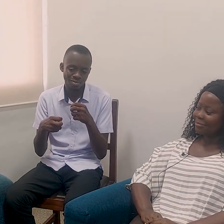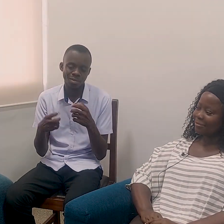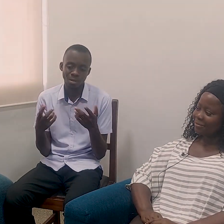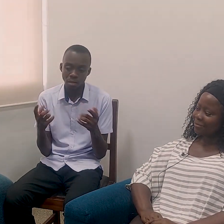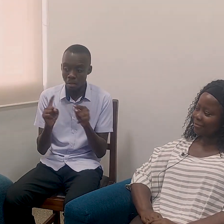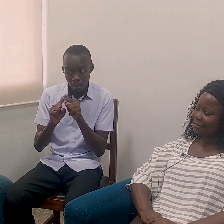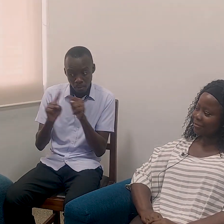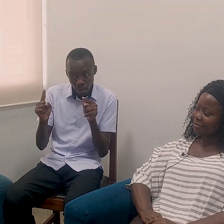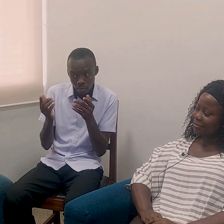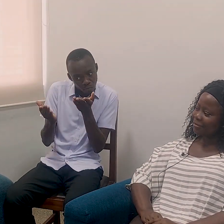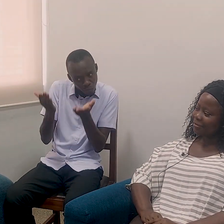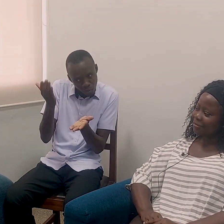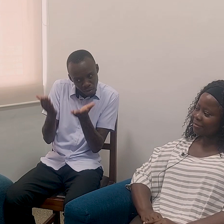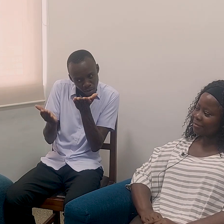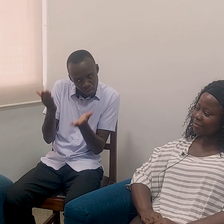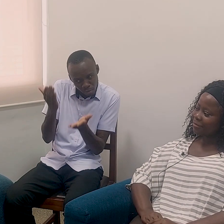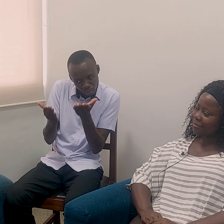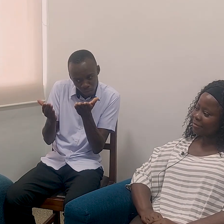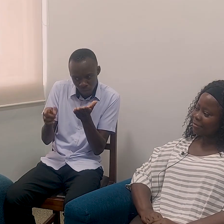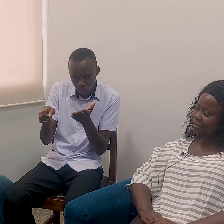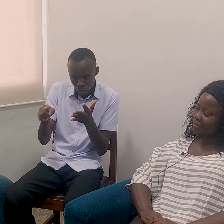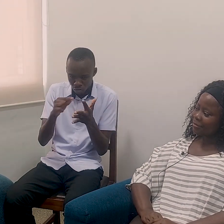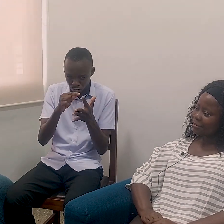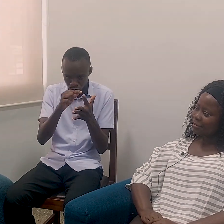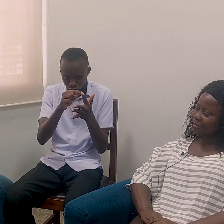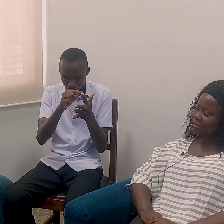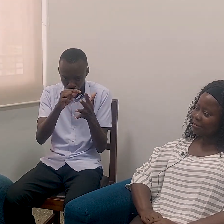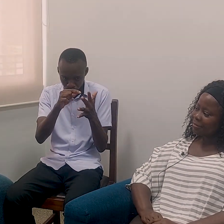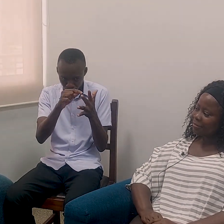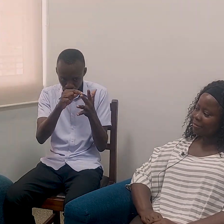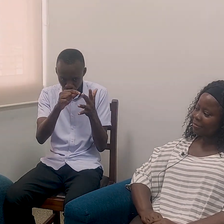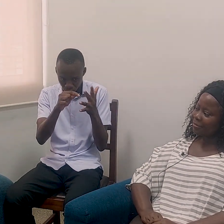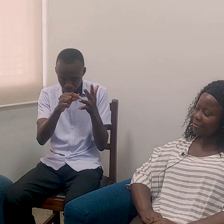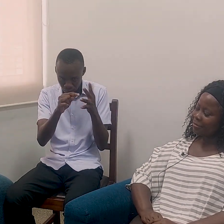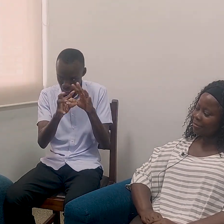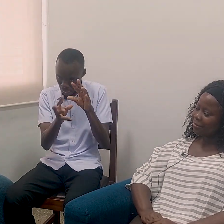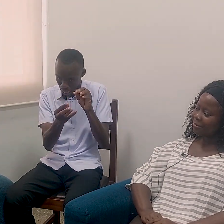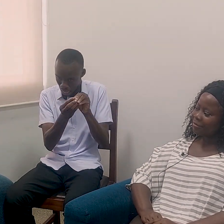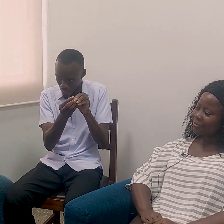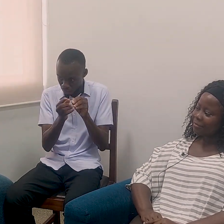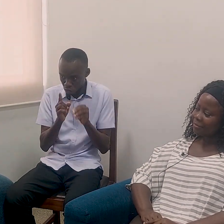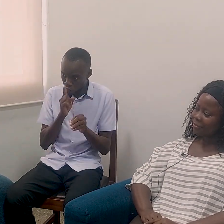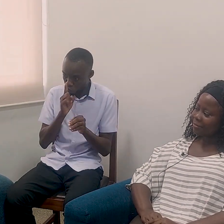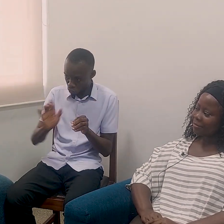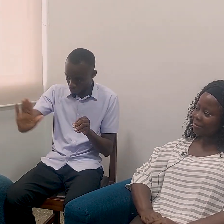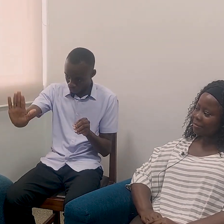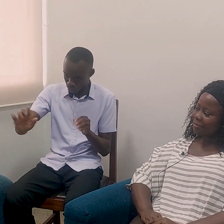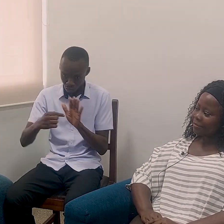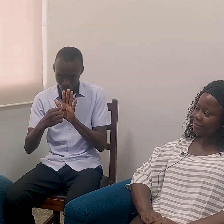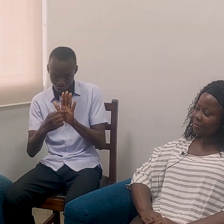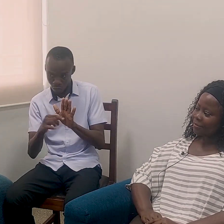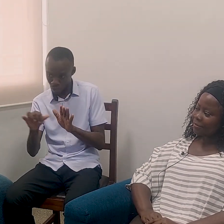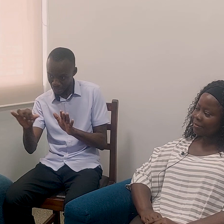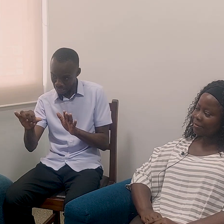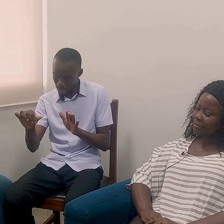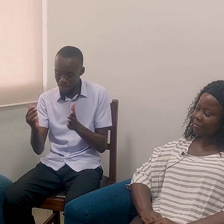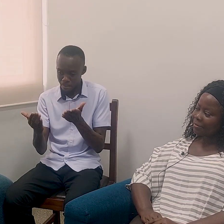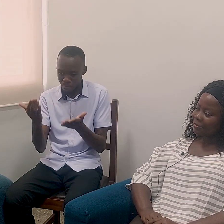But when some of these symptoms are, severe, moderate to severe,